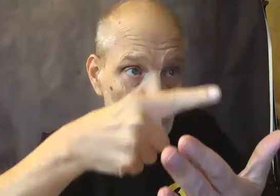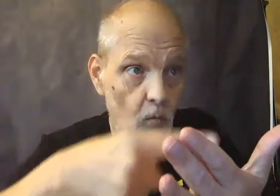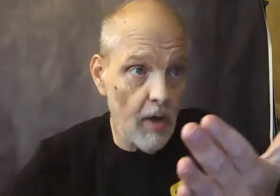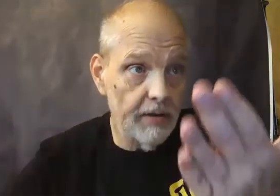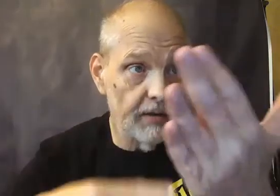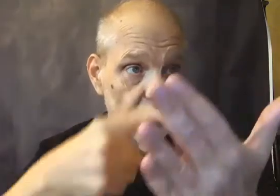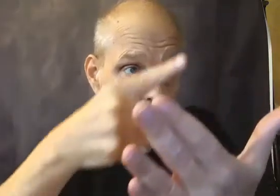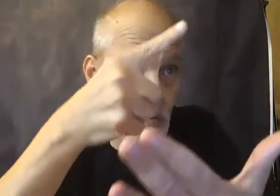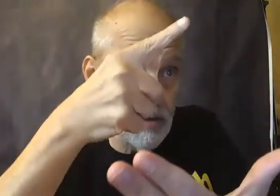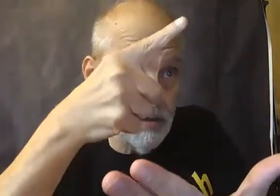What? What?